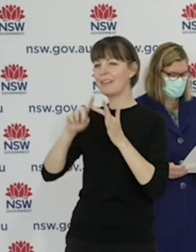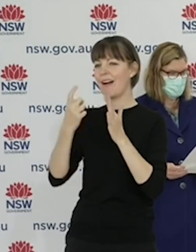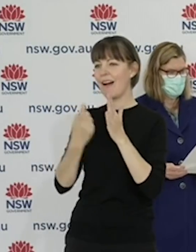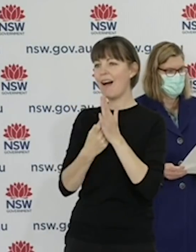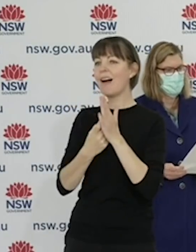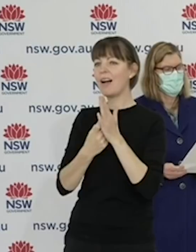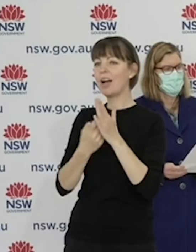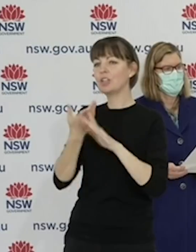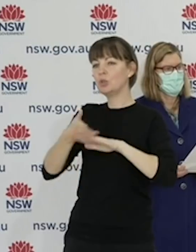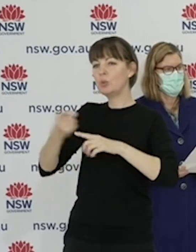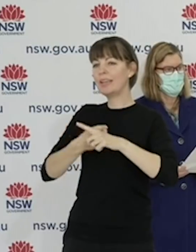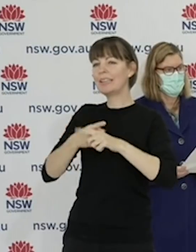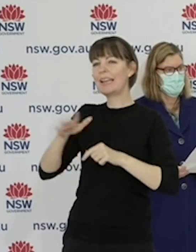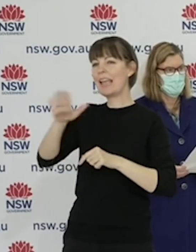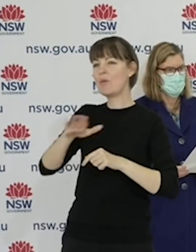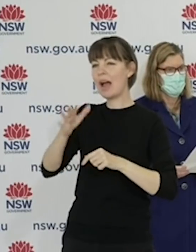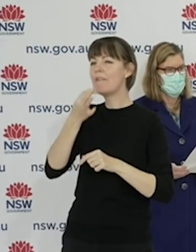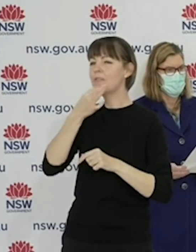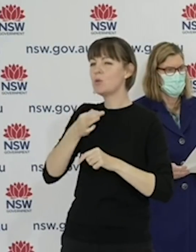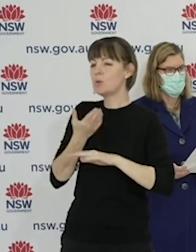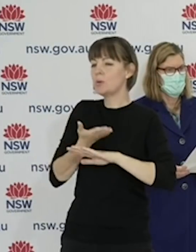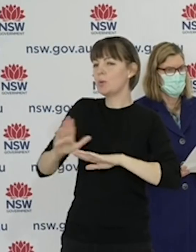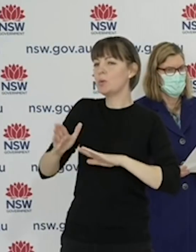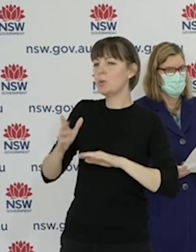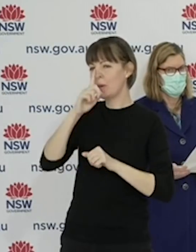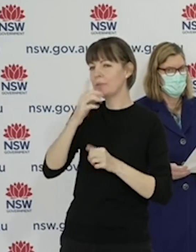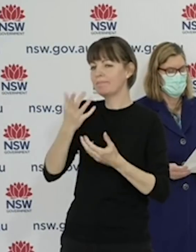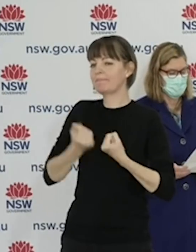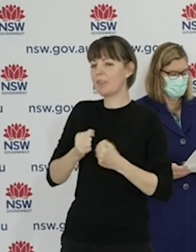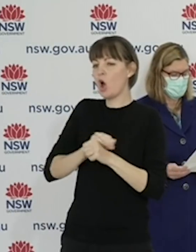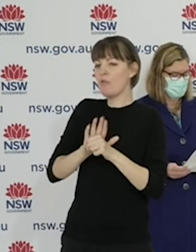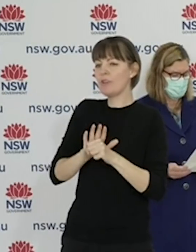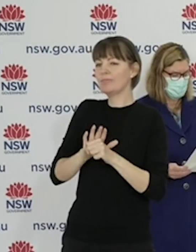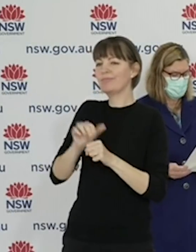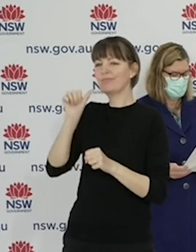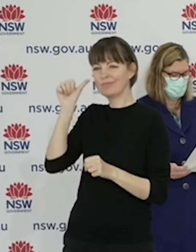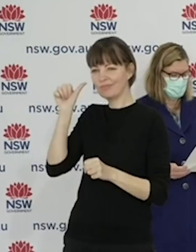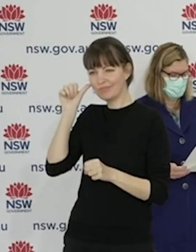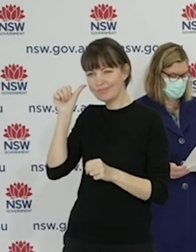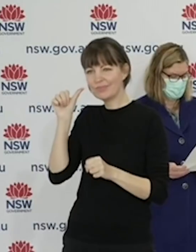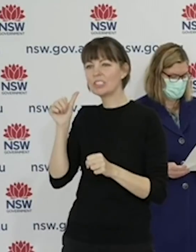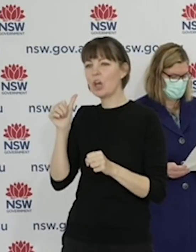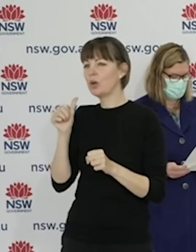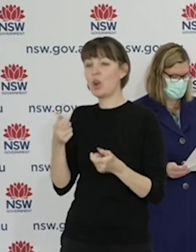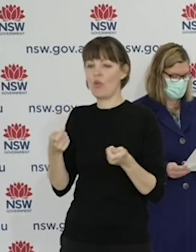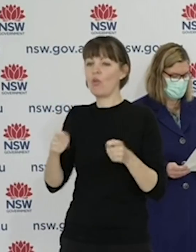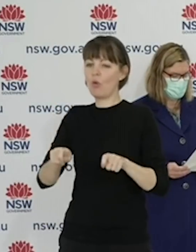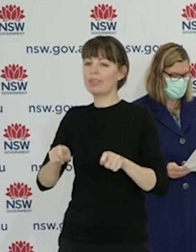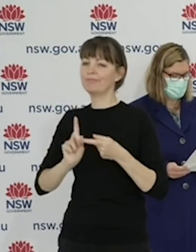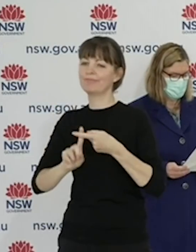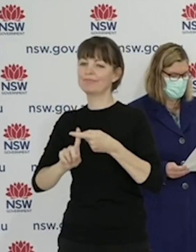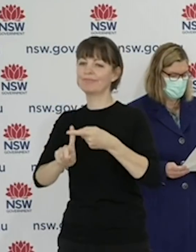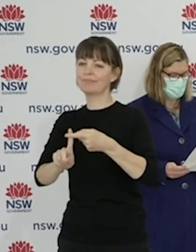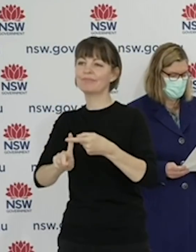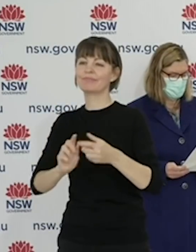overnight. So Hunter does not look like it'll come out of lockdown later this week. However, we'll await the health advice.